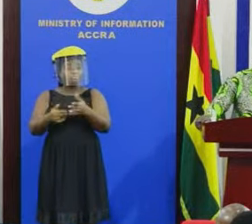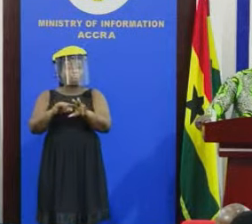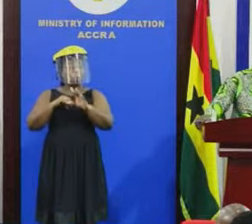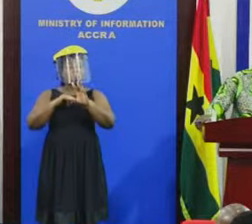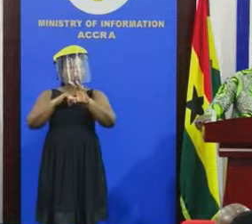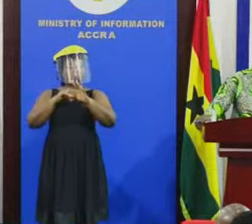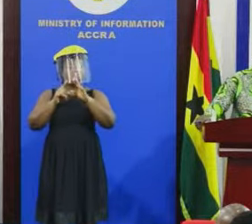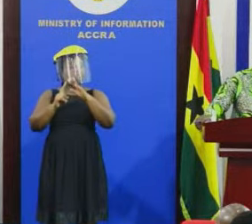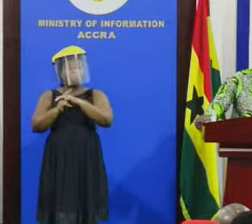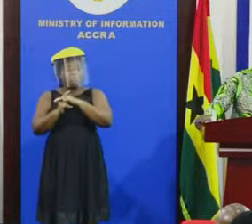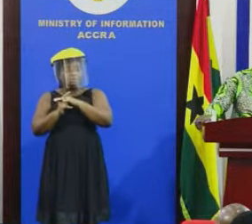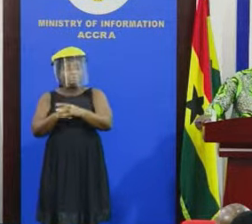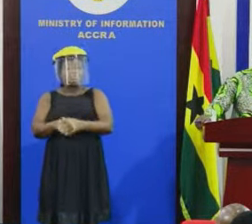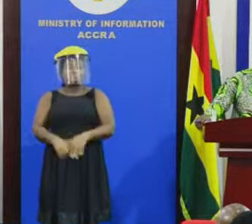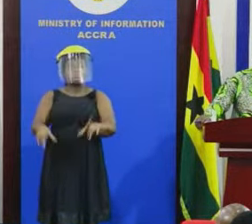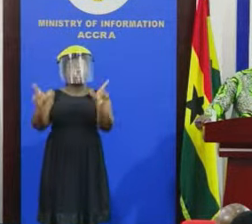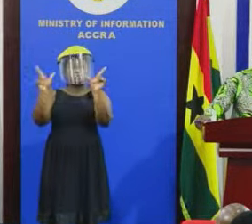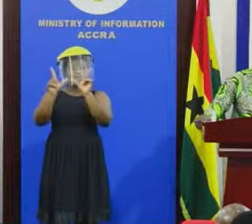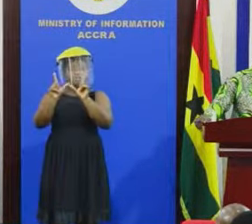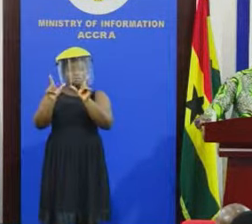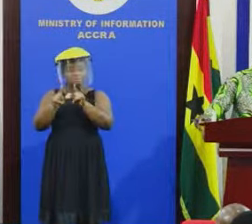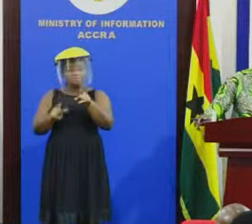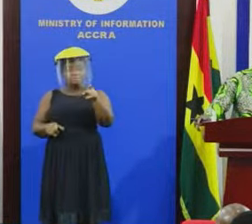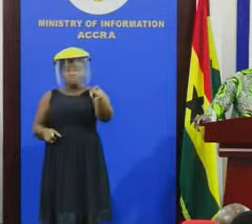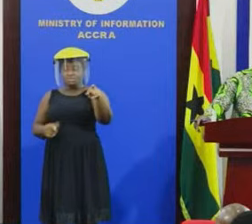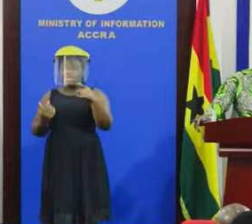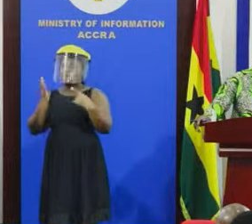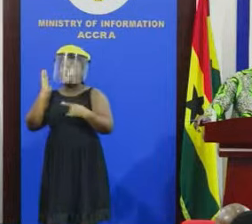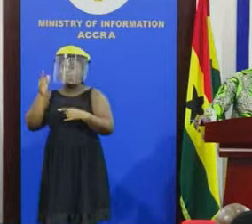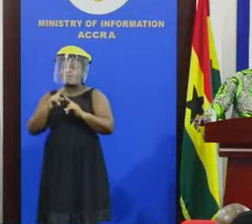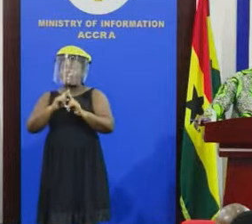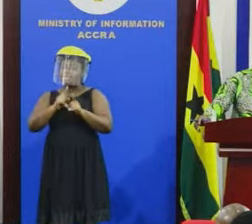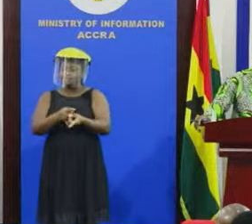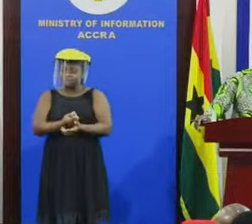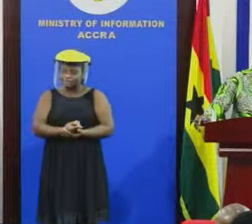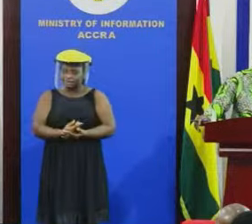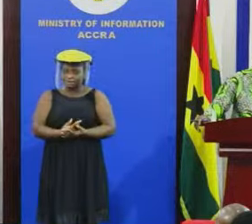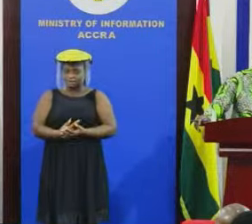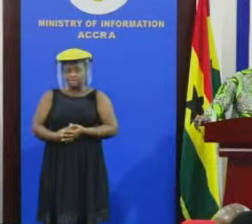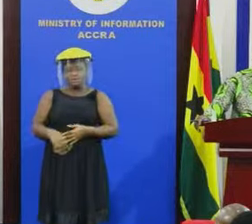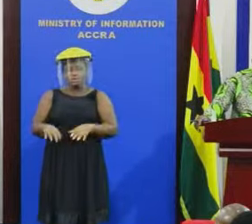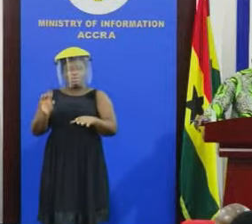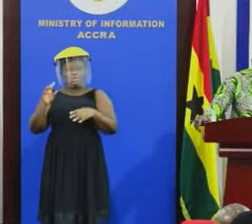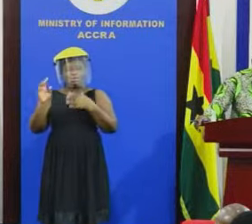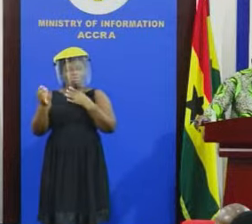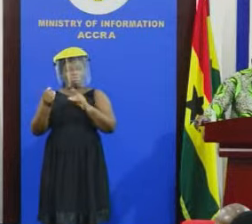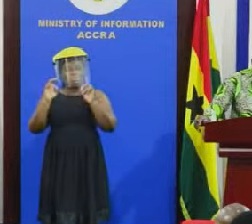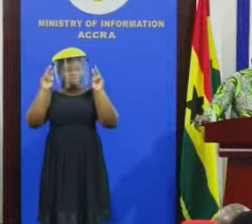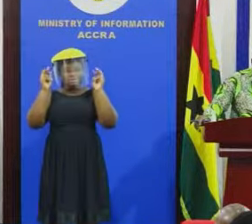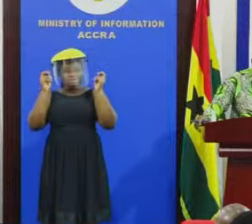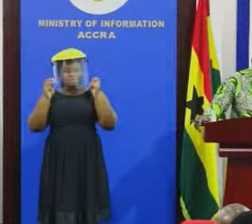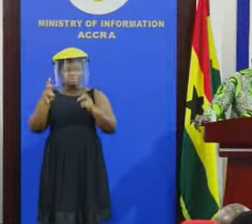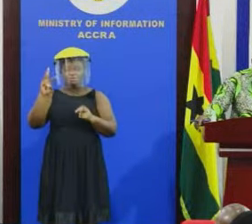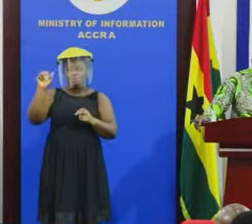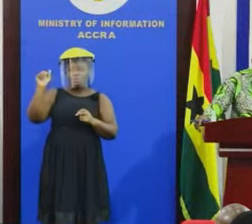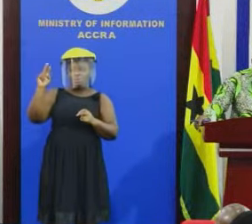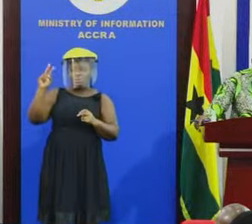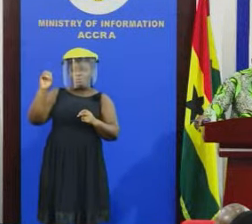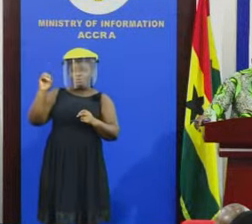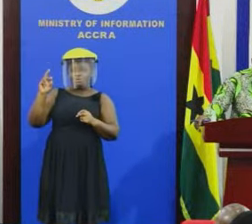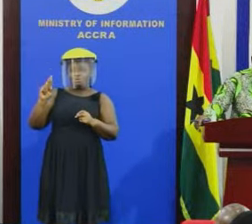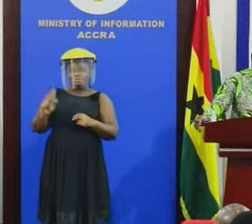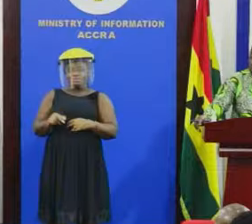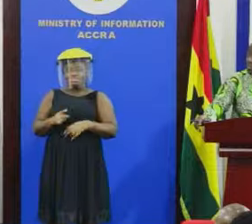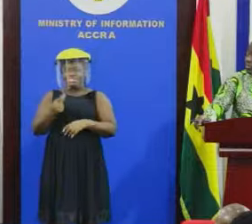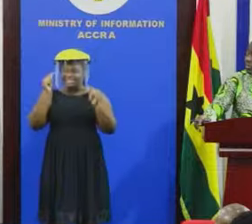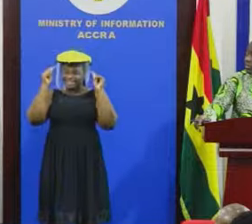for license. And I think the captain will take that. And the issue of waivers, I'm not going to handle that myself, since you are